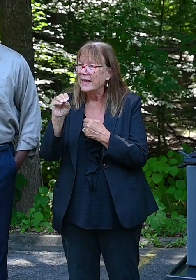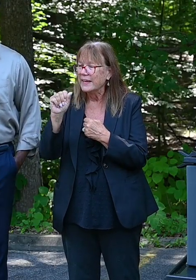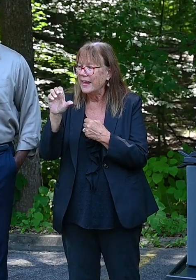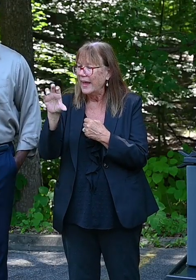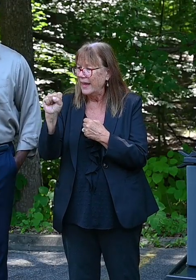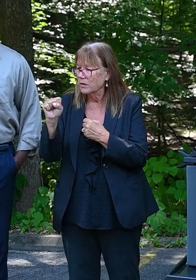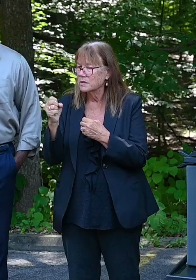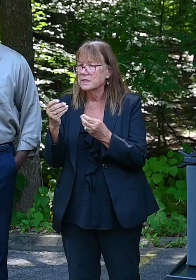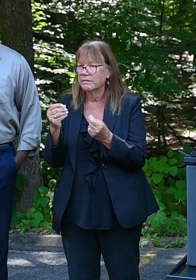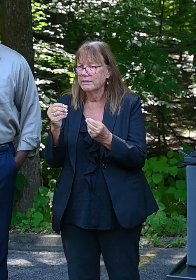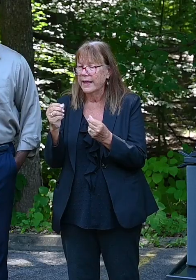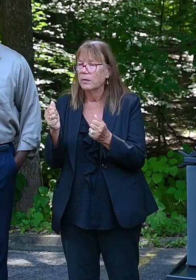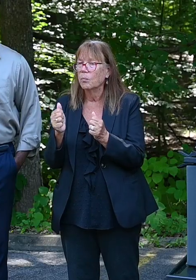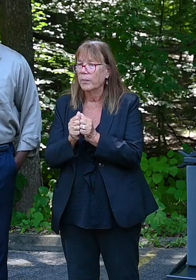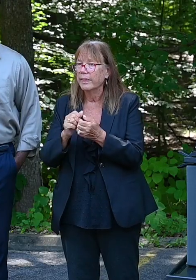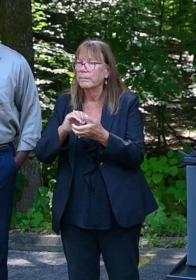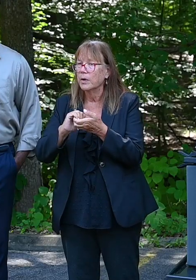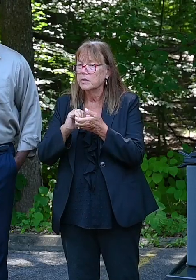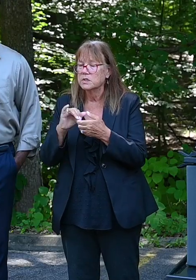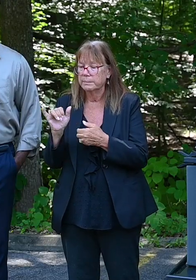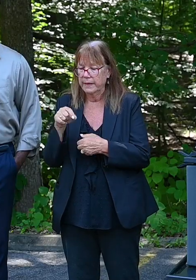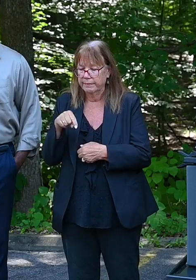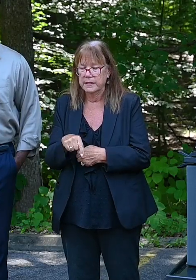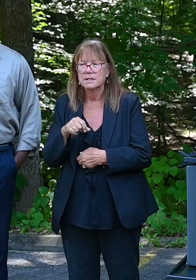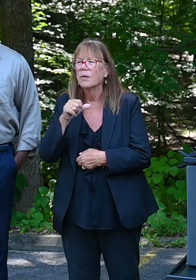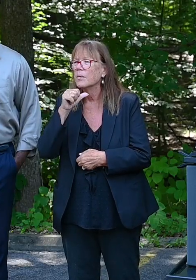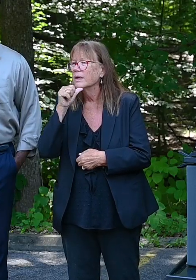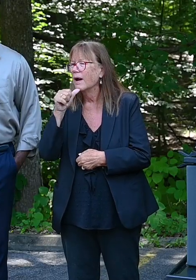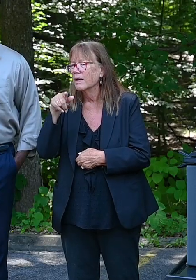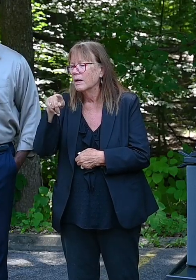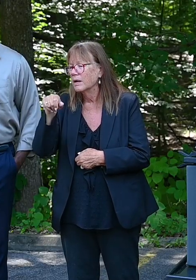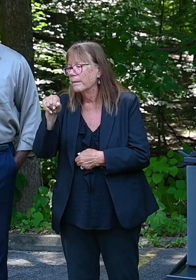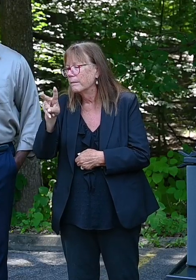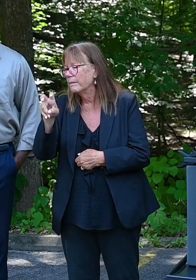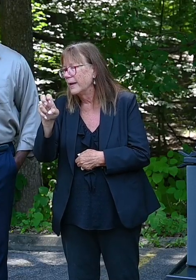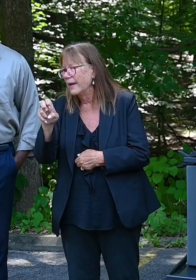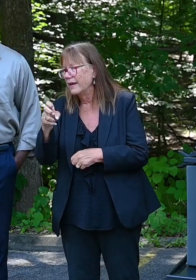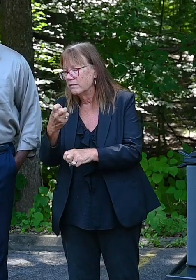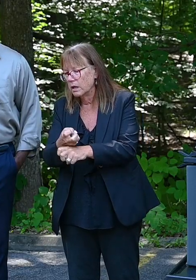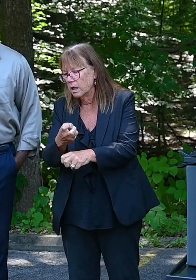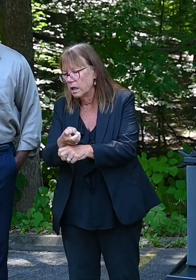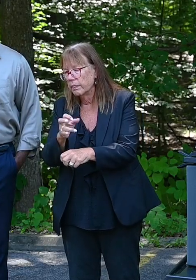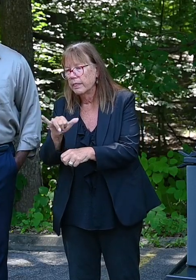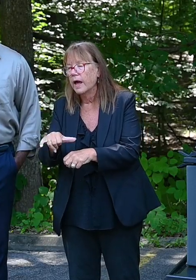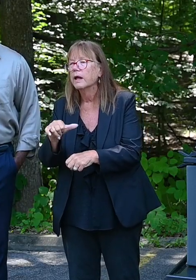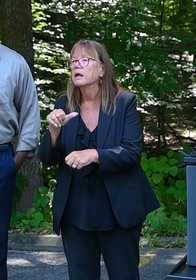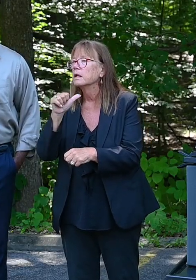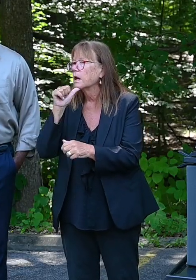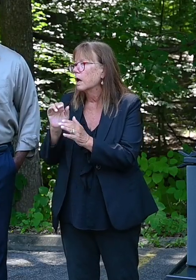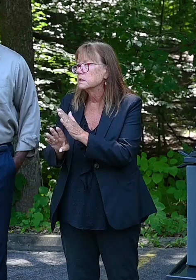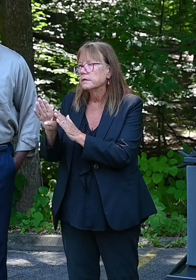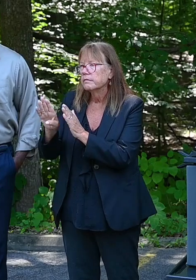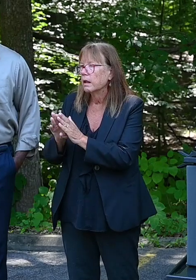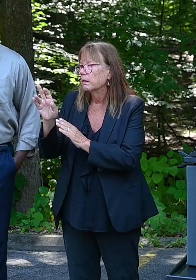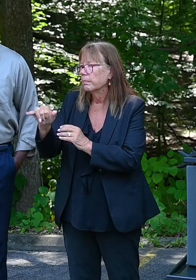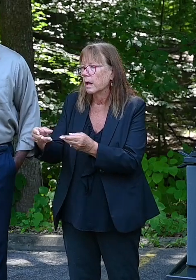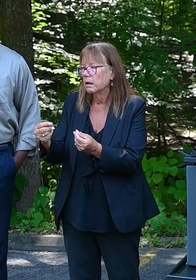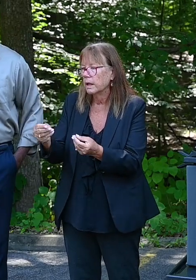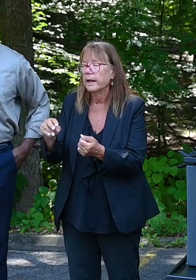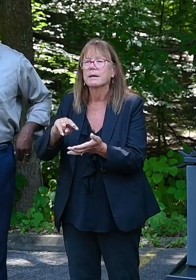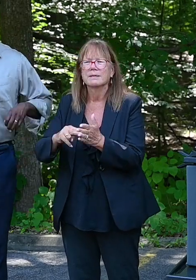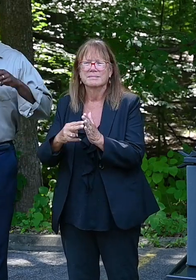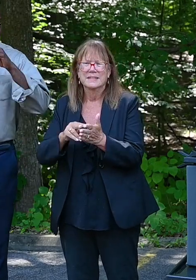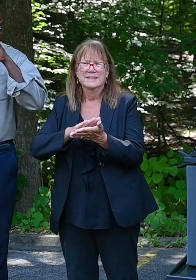this one. That's 80 acres that won't be paved or lost to unchecked development. And that means cleaner air,